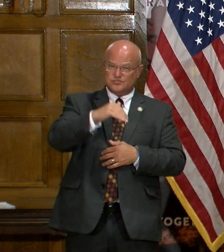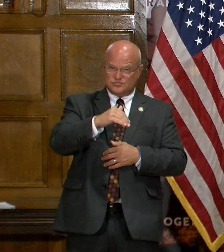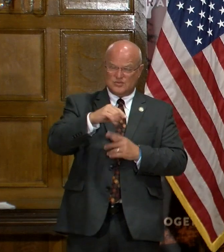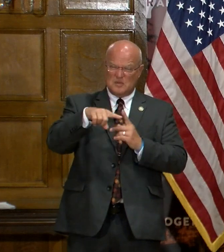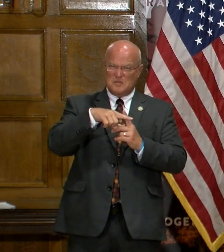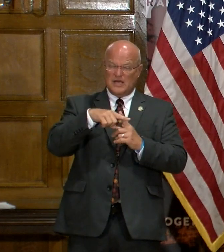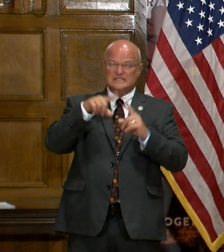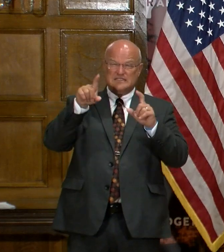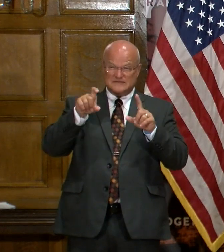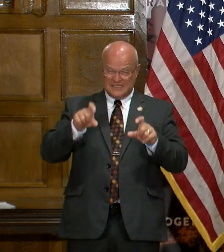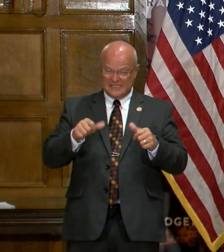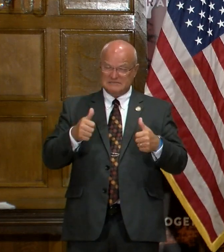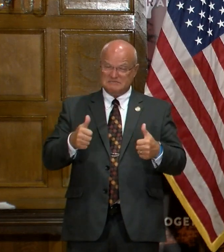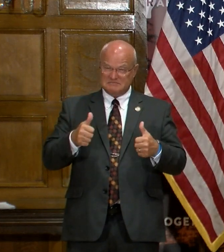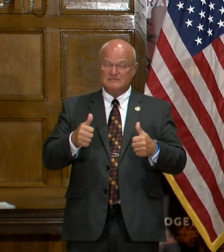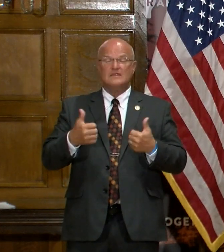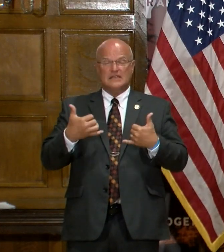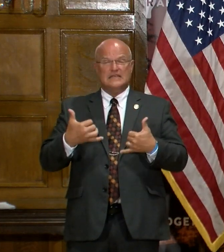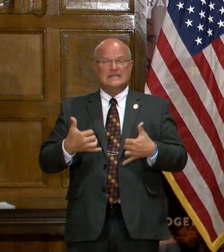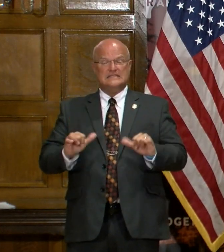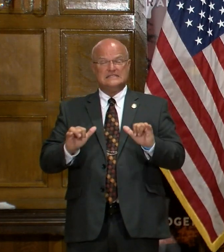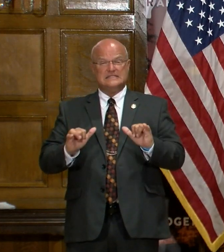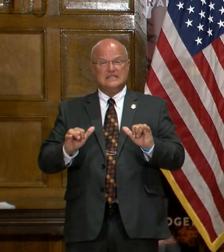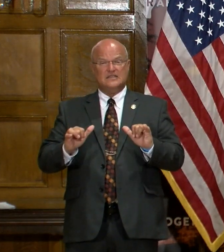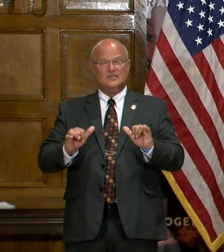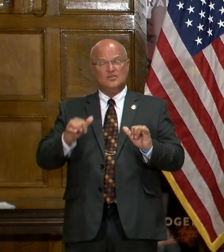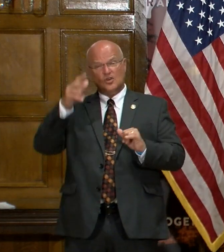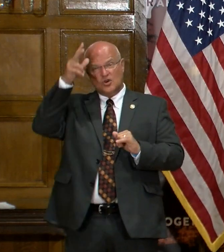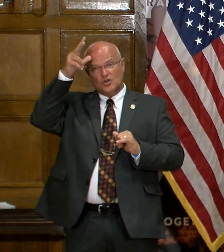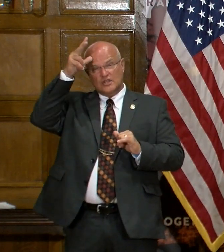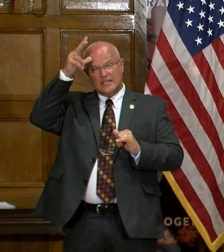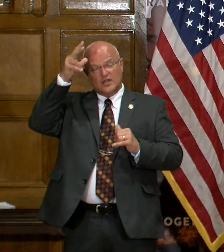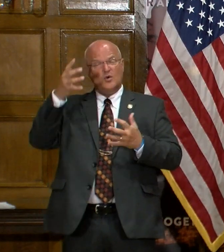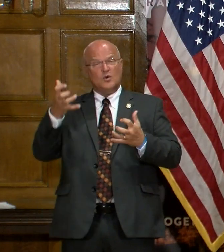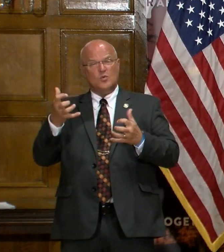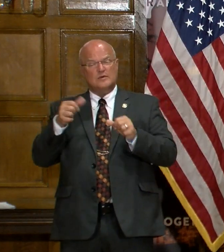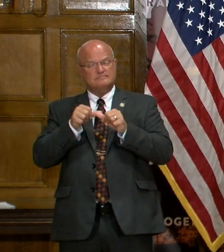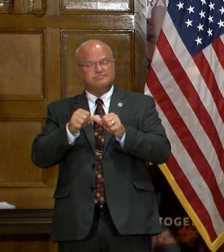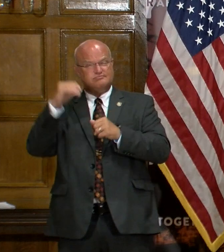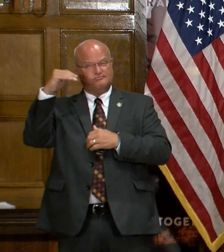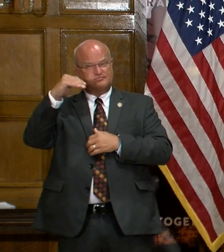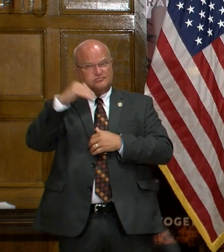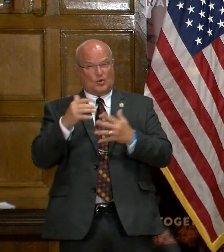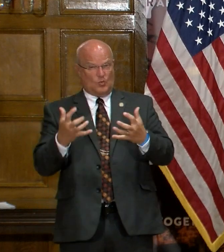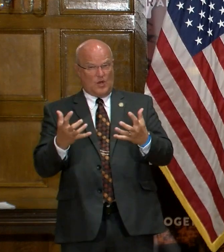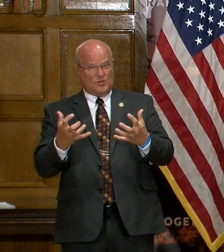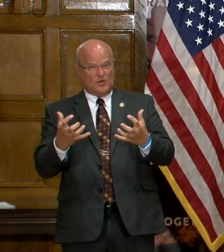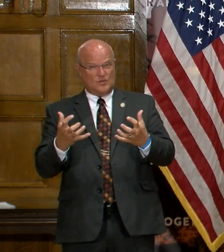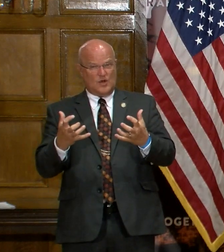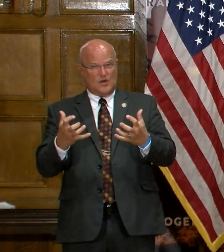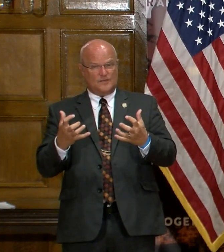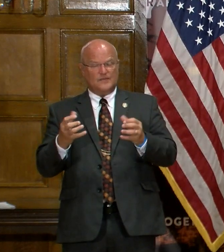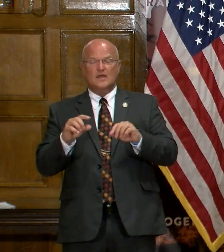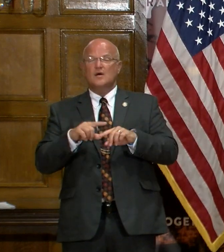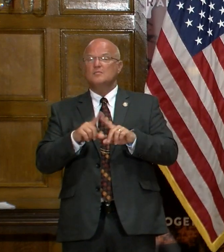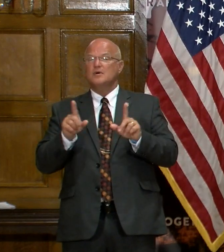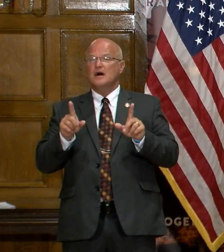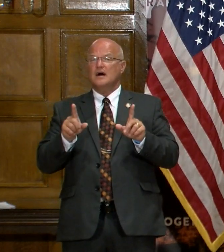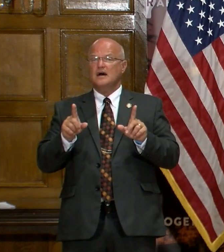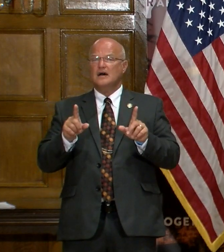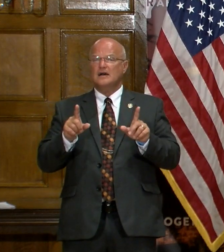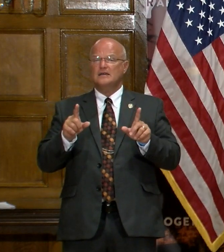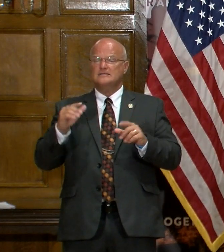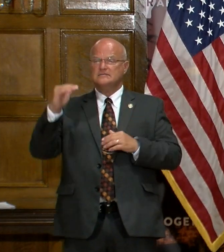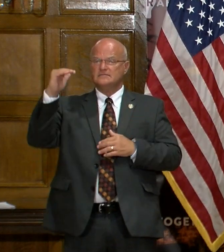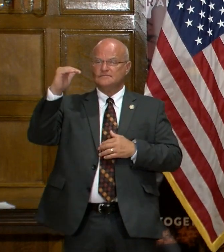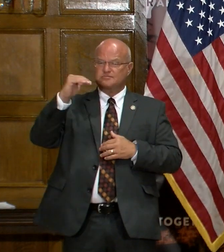number of positive tests. It's still early. We would like to see that continue downward. But if we do see that further trend in the